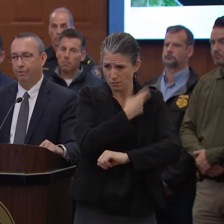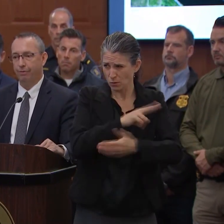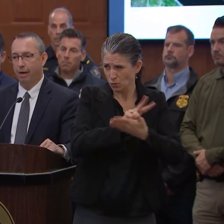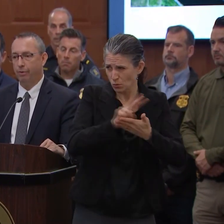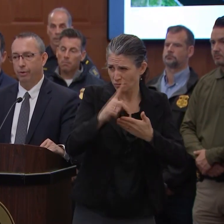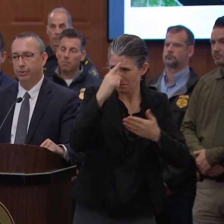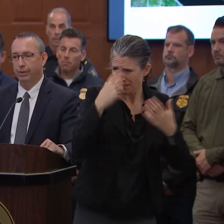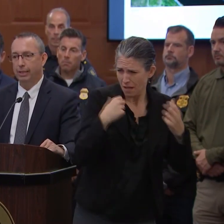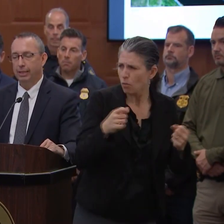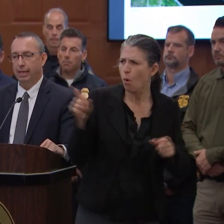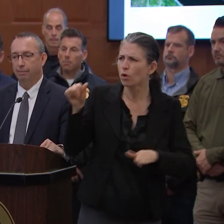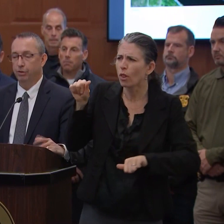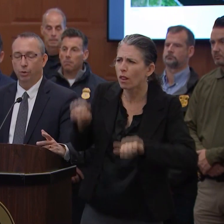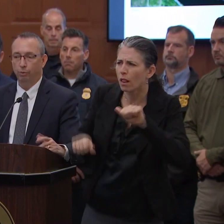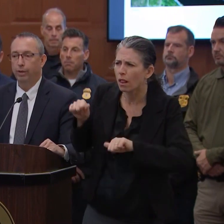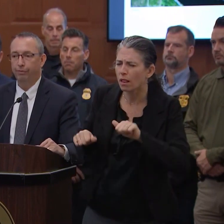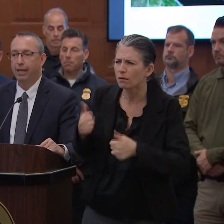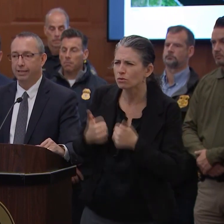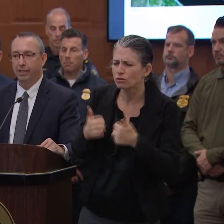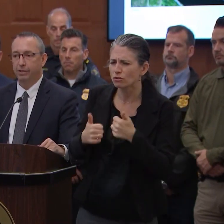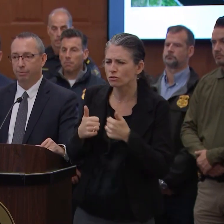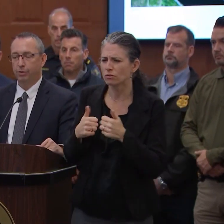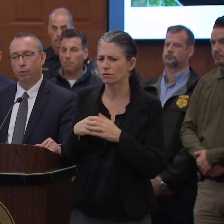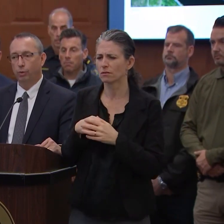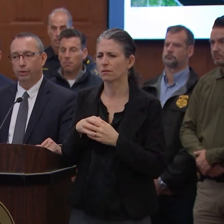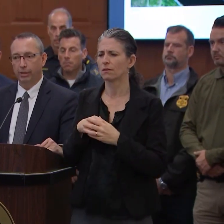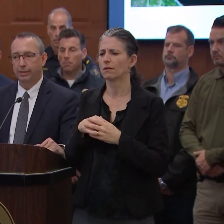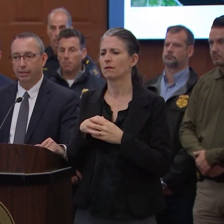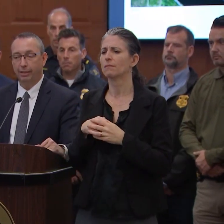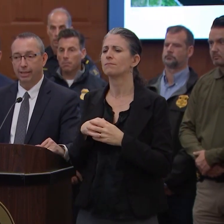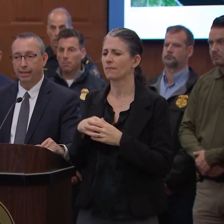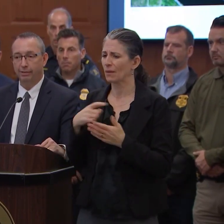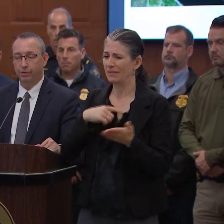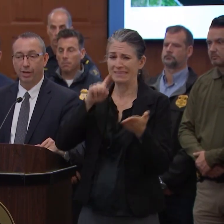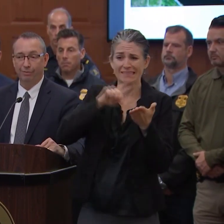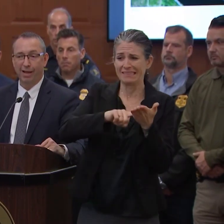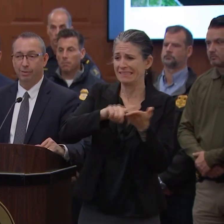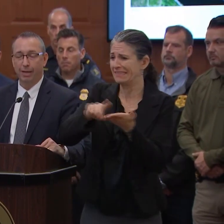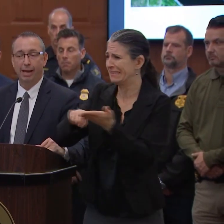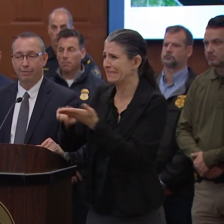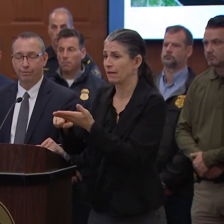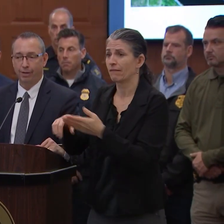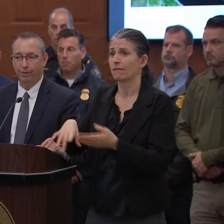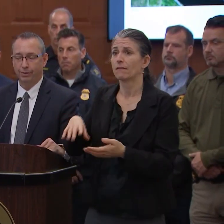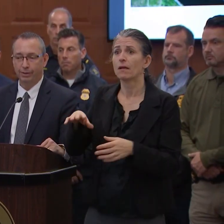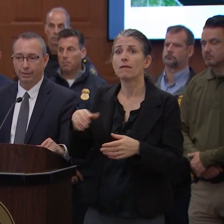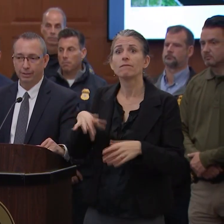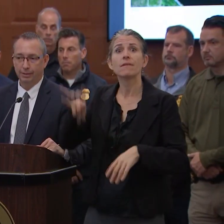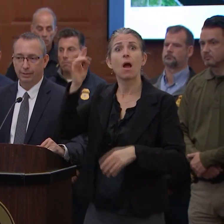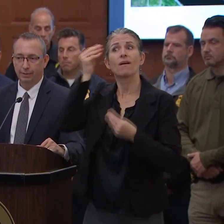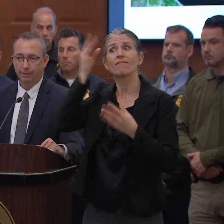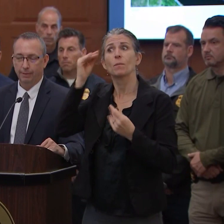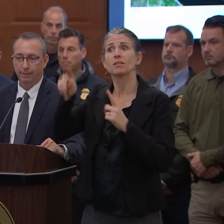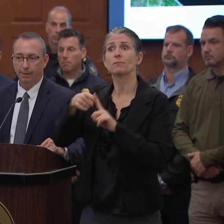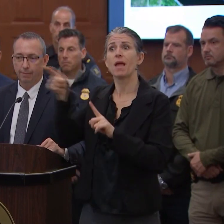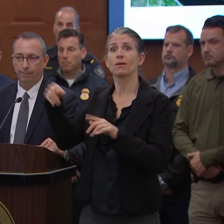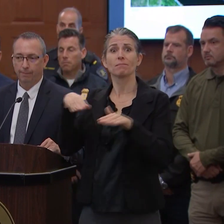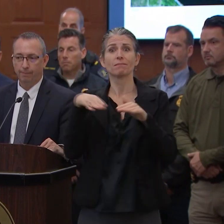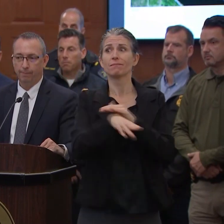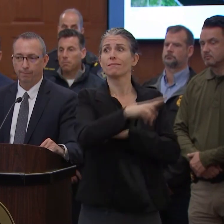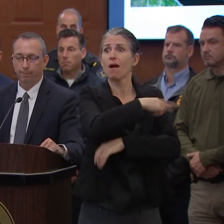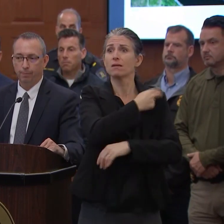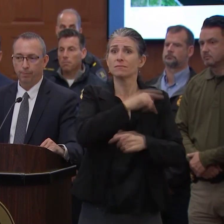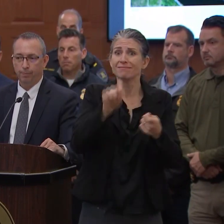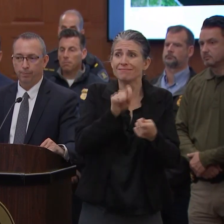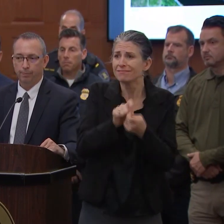that they haven't found those. So if they exist, I'm sure we'll continue to dig and try to find them, but I haven't found them. So a quick follow-up to that then. Yep.